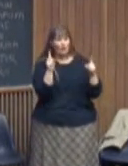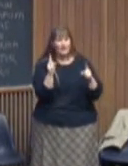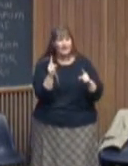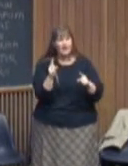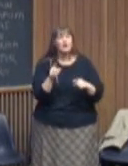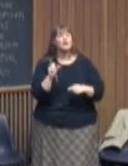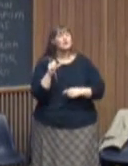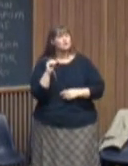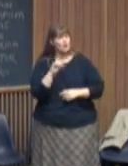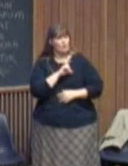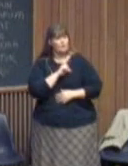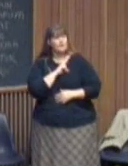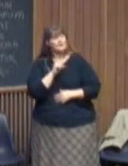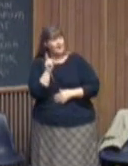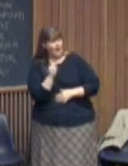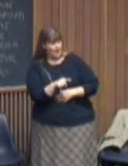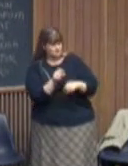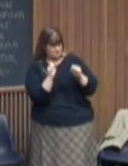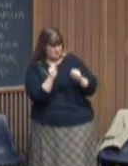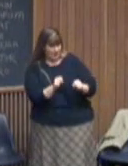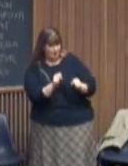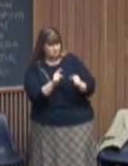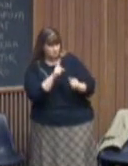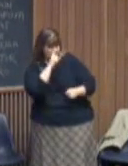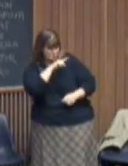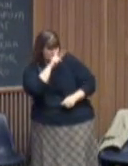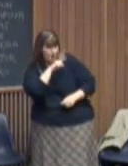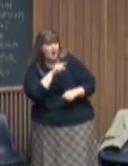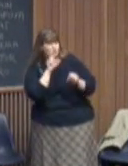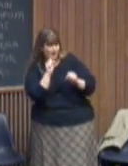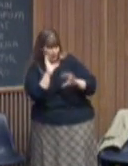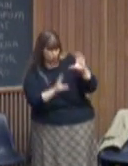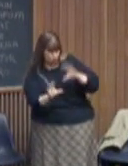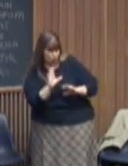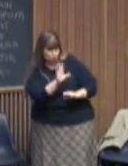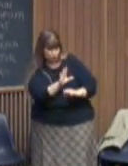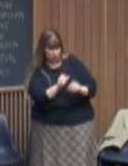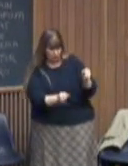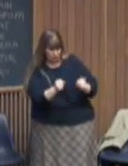consent search. A consent search is when you give the police officer permission to search your car.